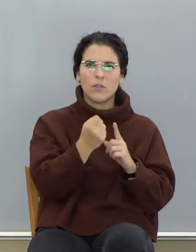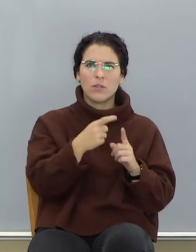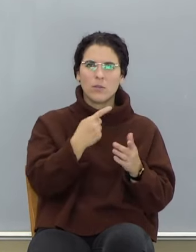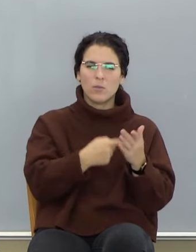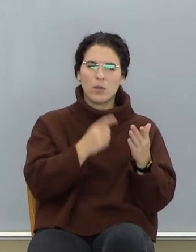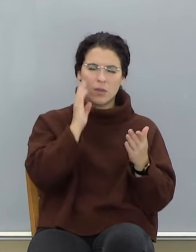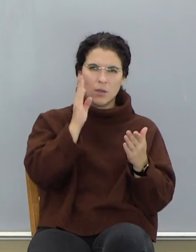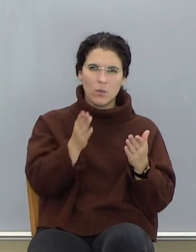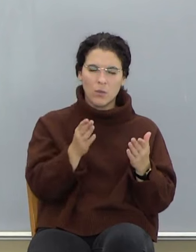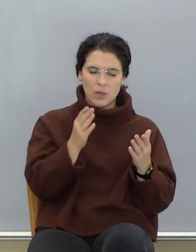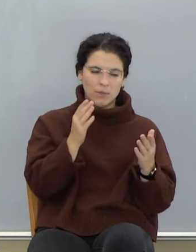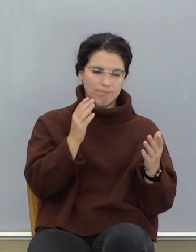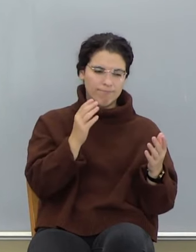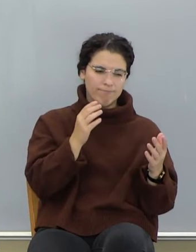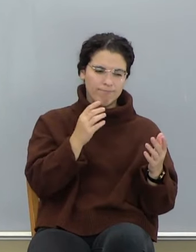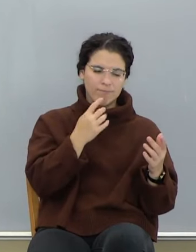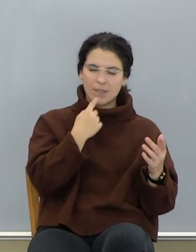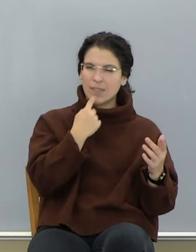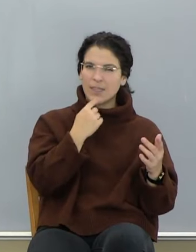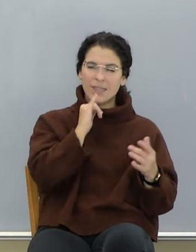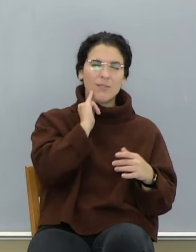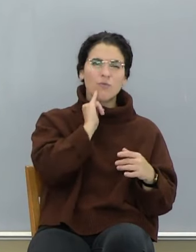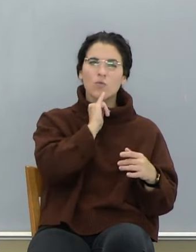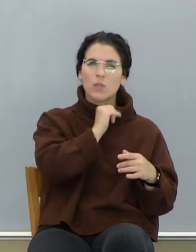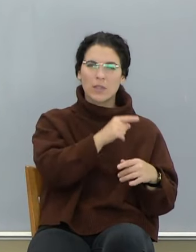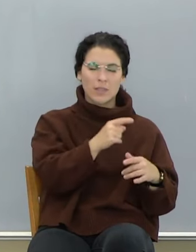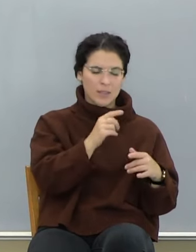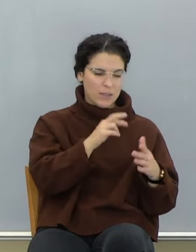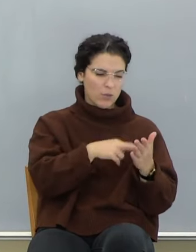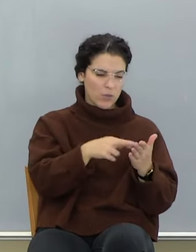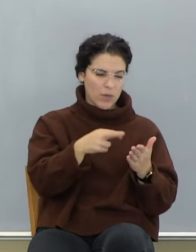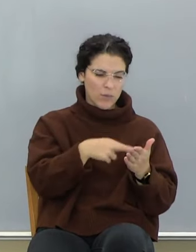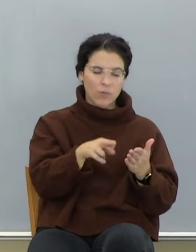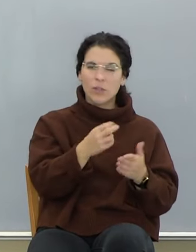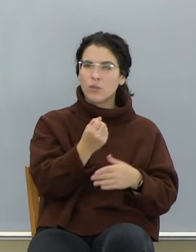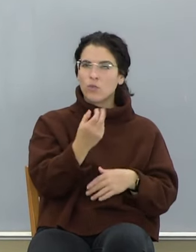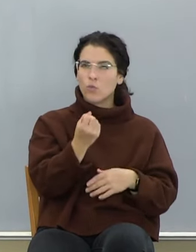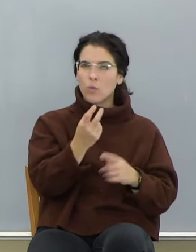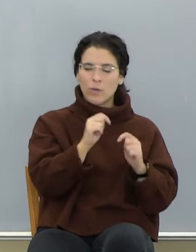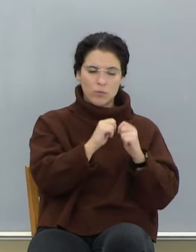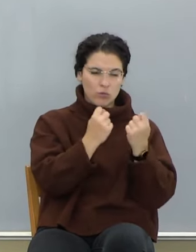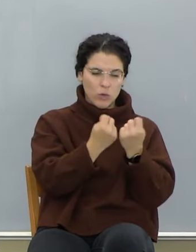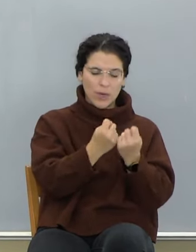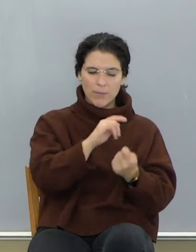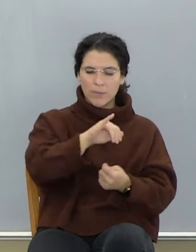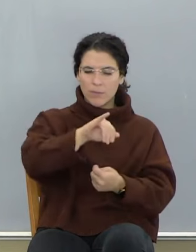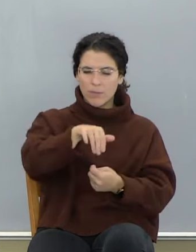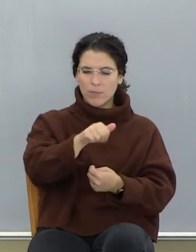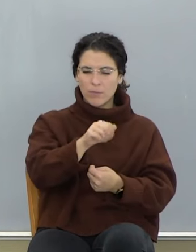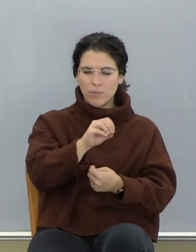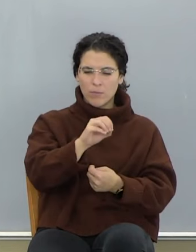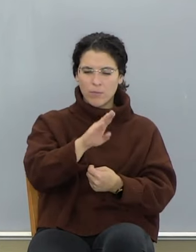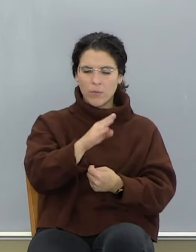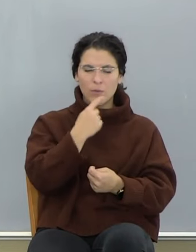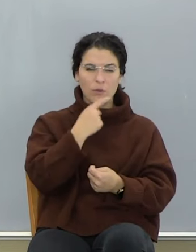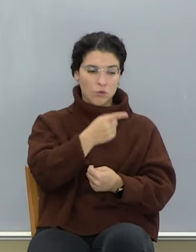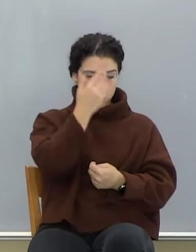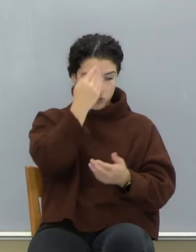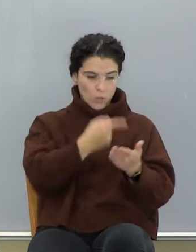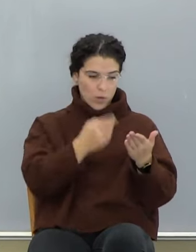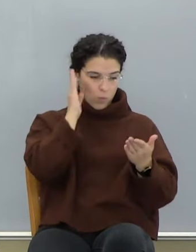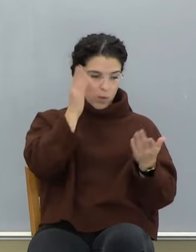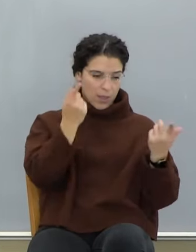here. Israel, this is a reference to the 12 tribes. What Jacob is saying, you know what's going to happen to